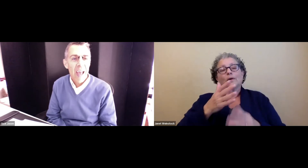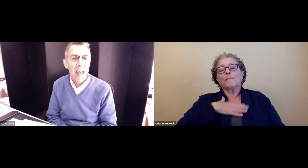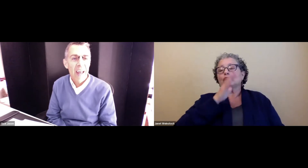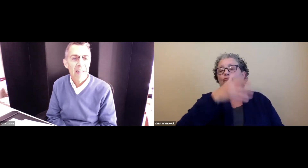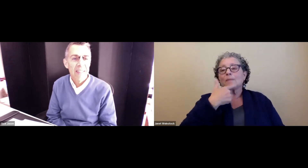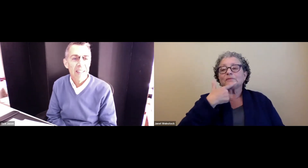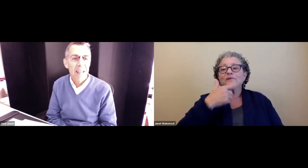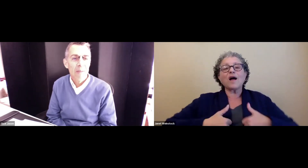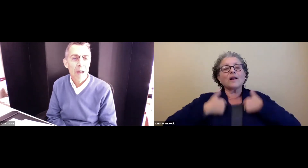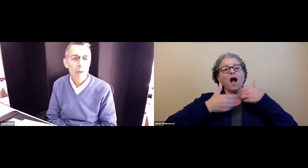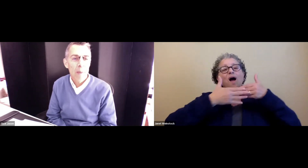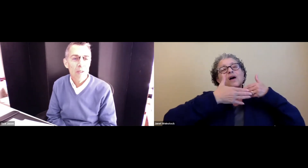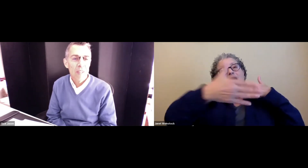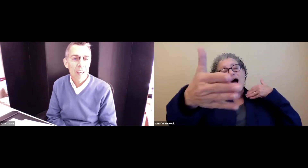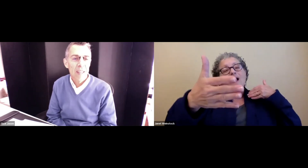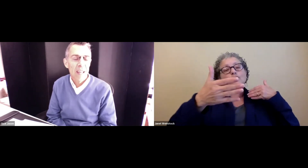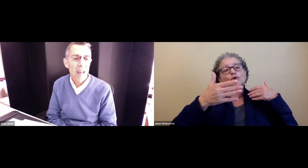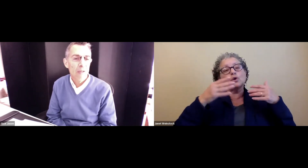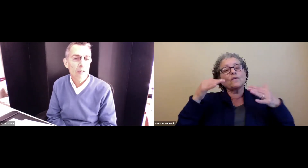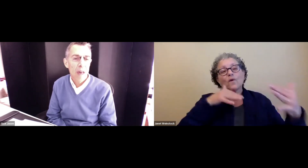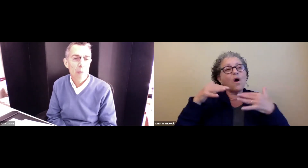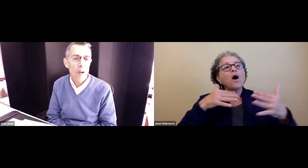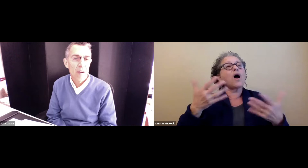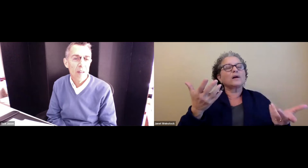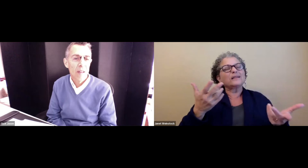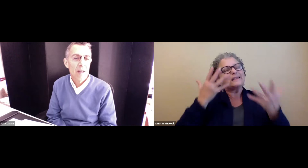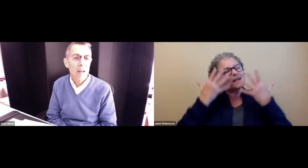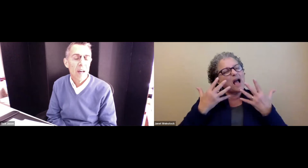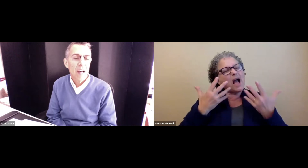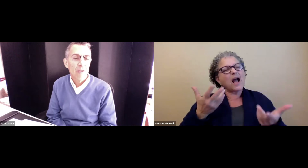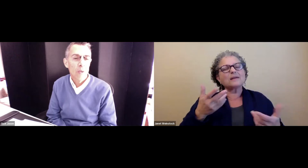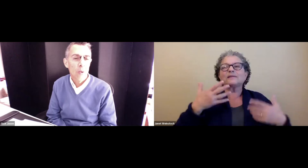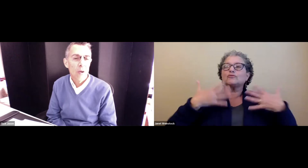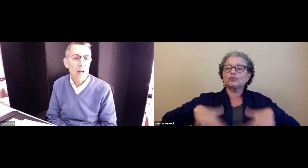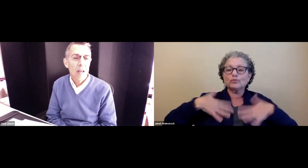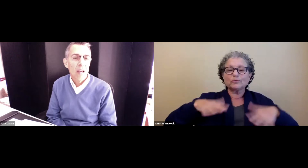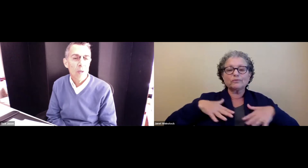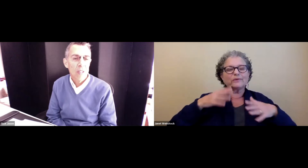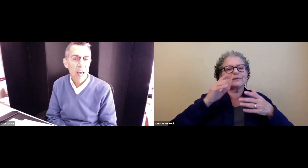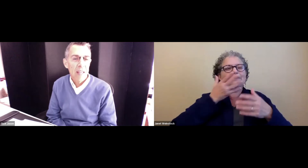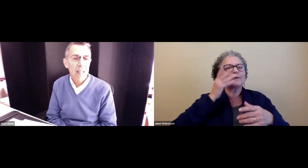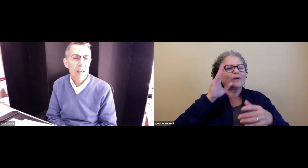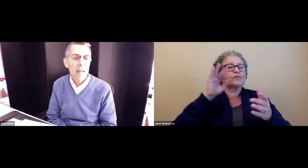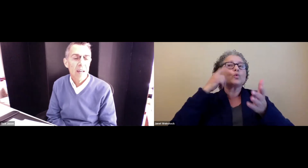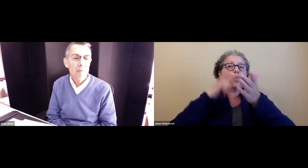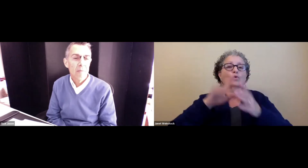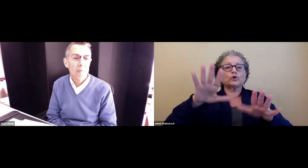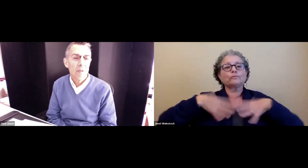And my grandmother said that life from that point on, after the war, it was sad. Of